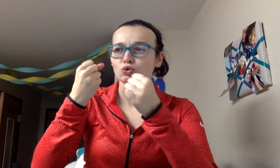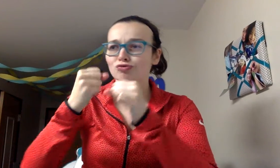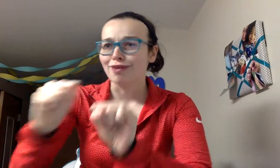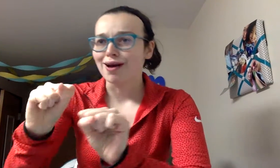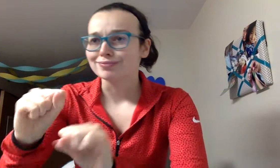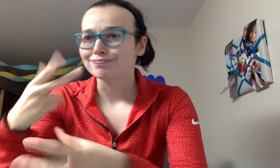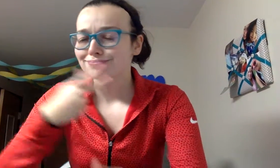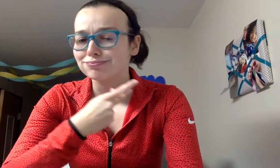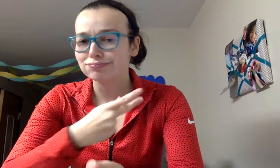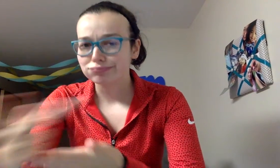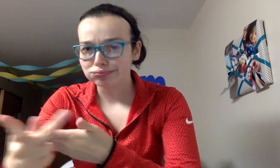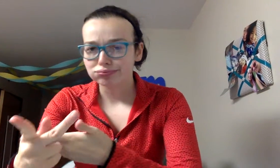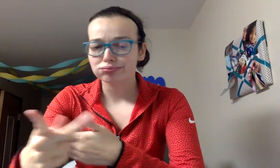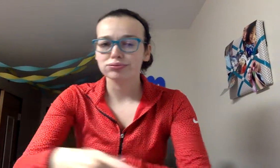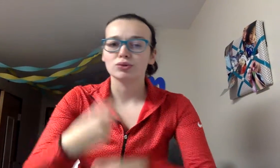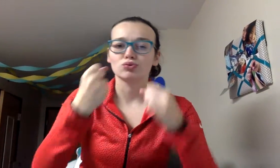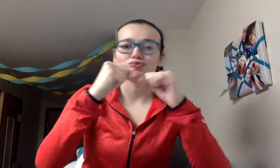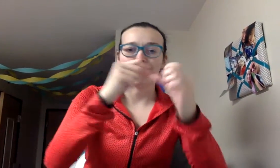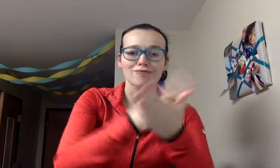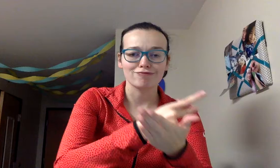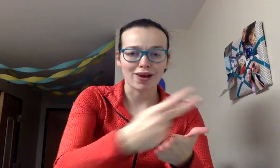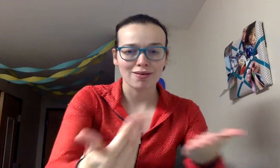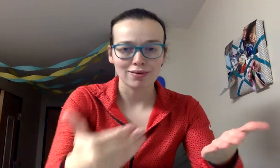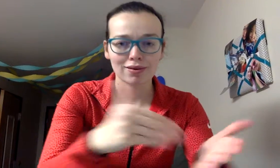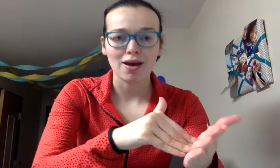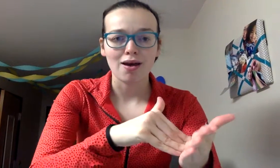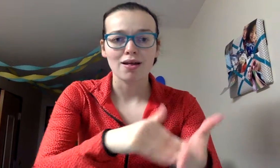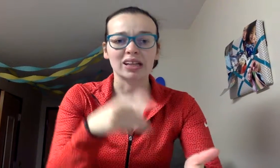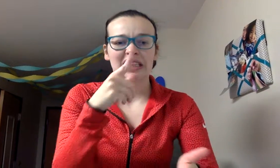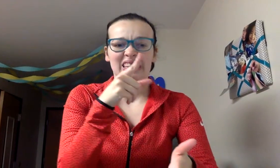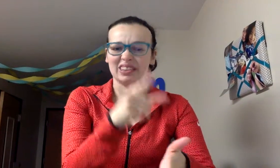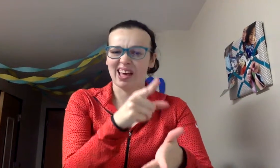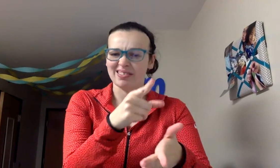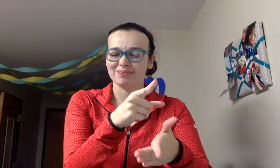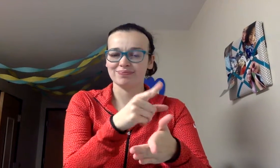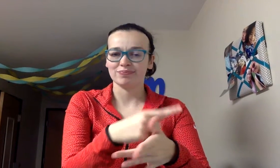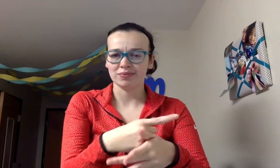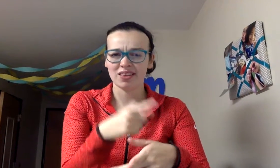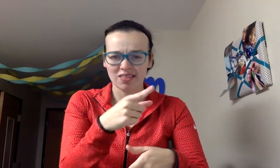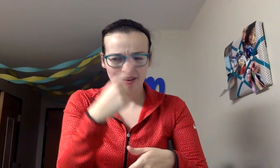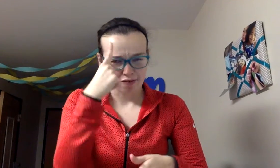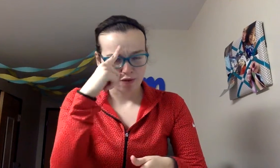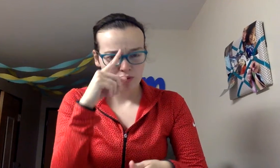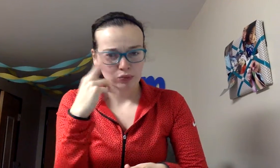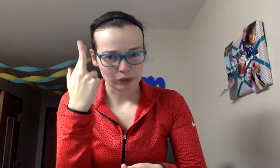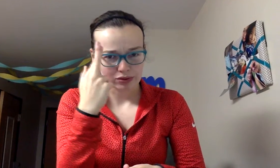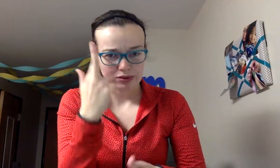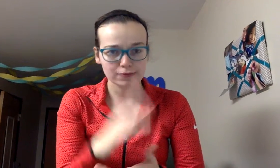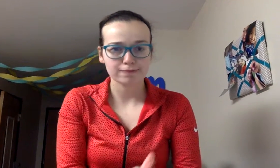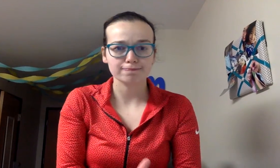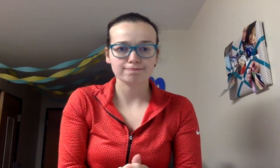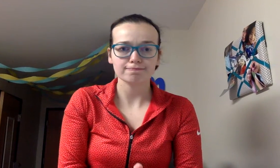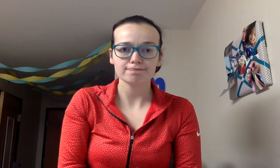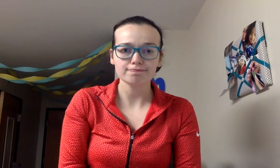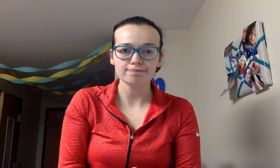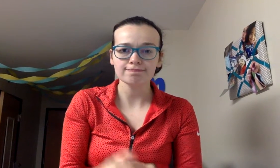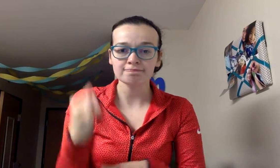keep us out. They are there to give us a way to show how much we want it. If you're going to have childhood dreams, I recommend you have good